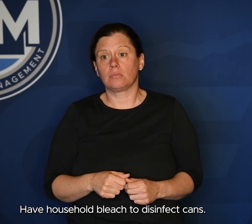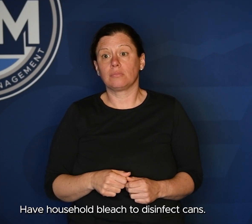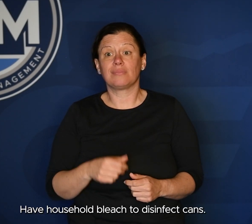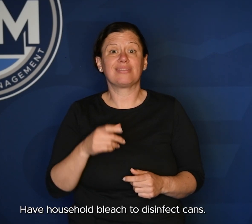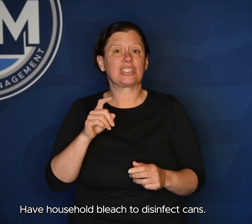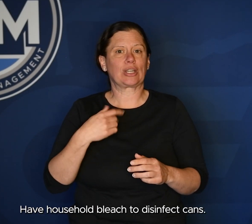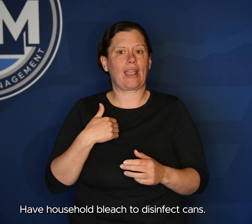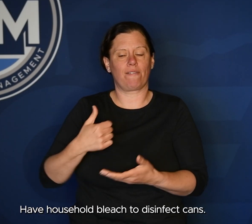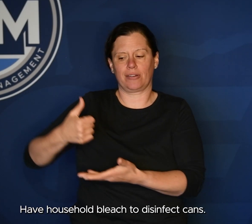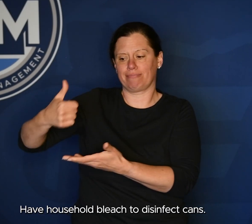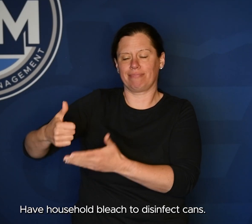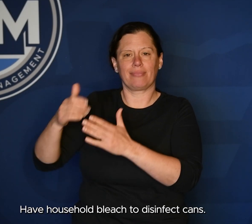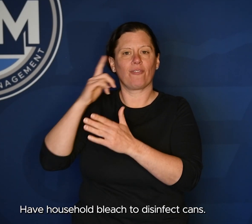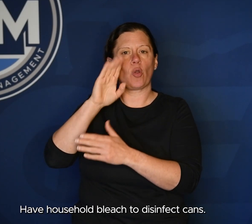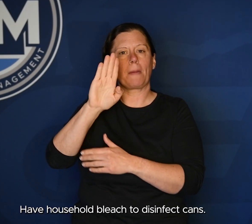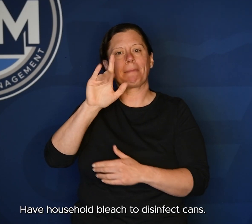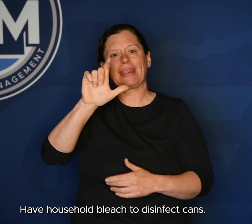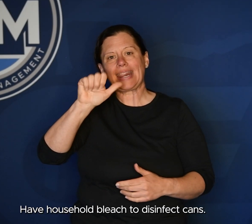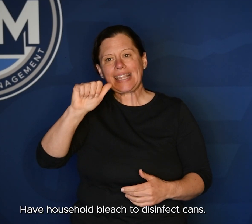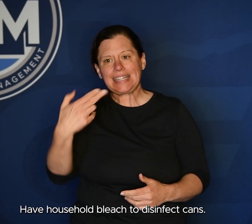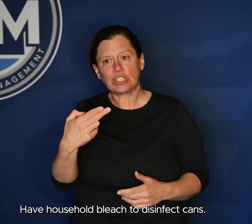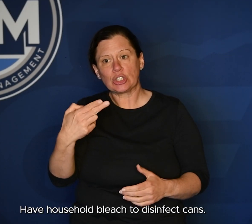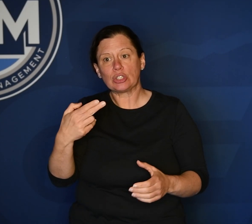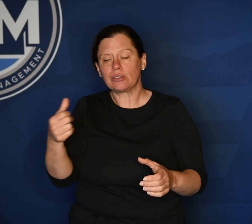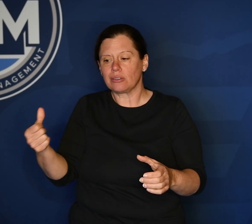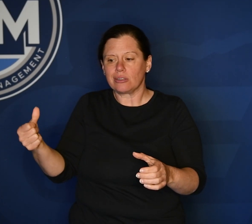Have household bleach to disinfect cans.